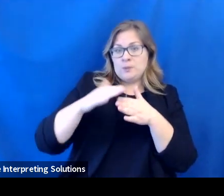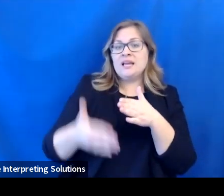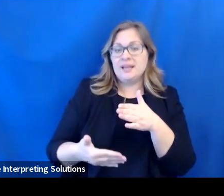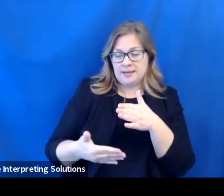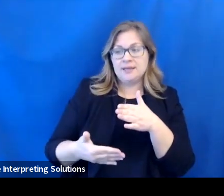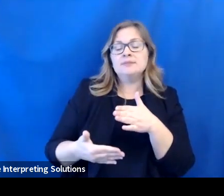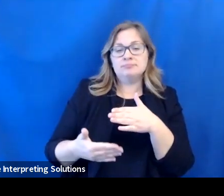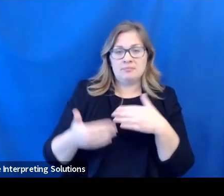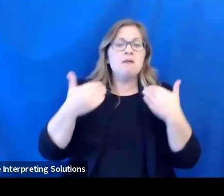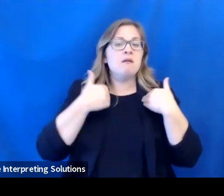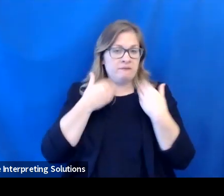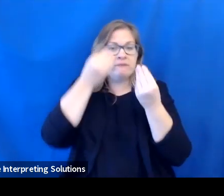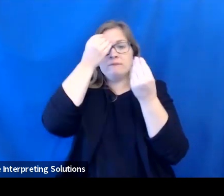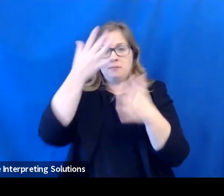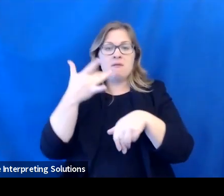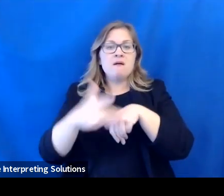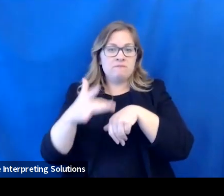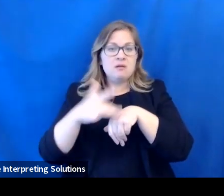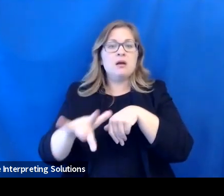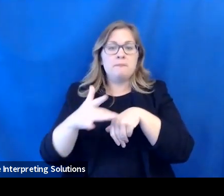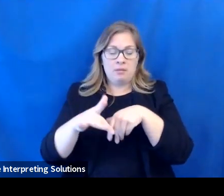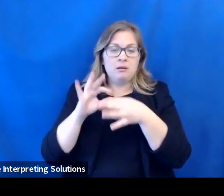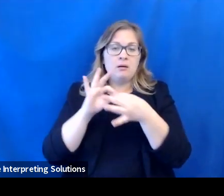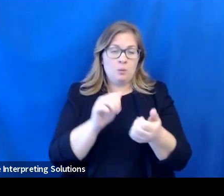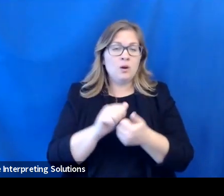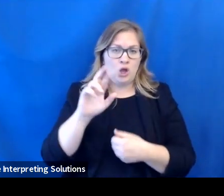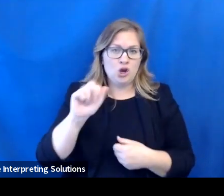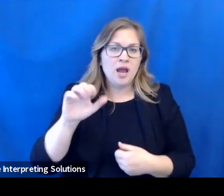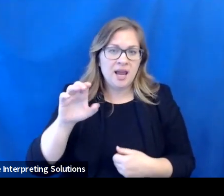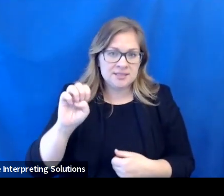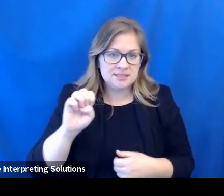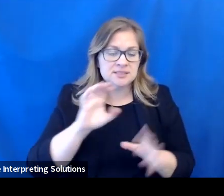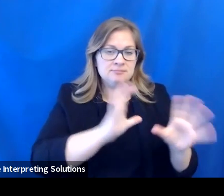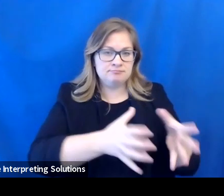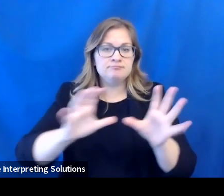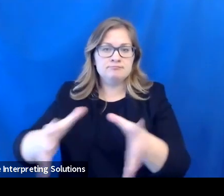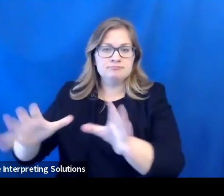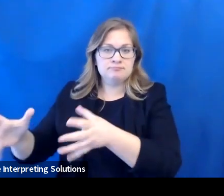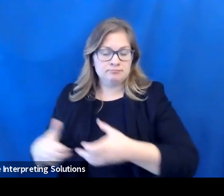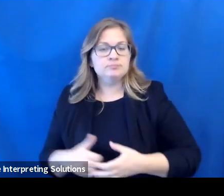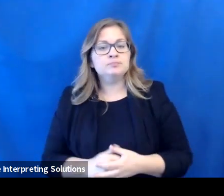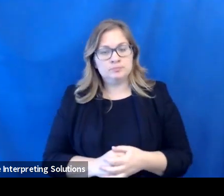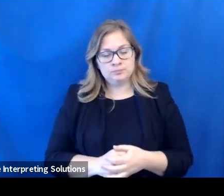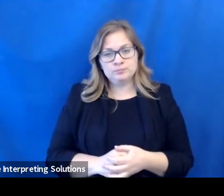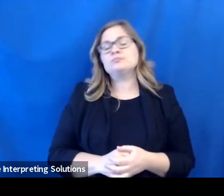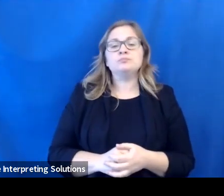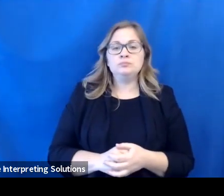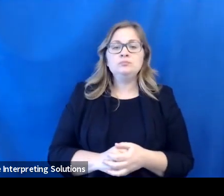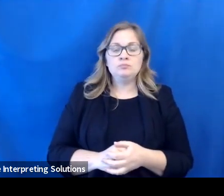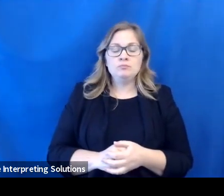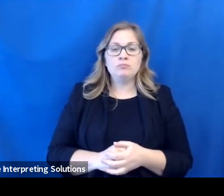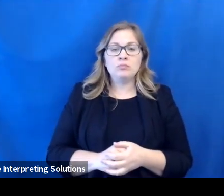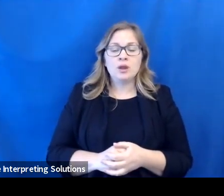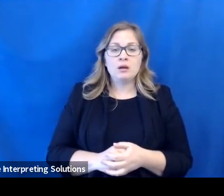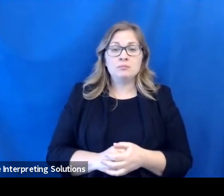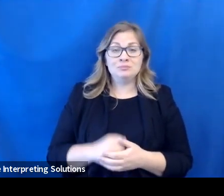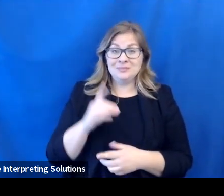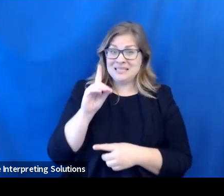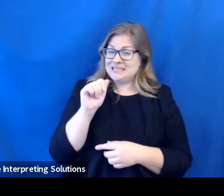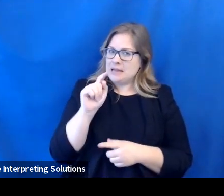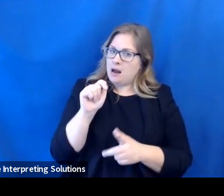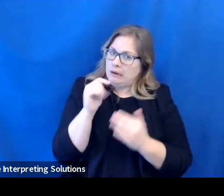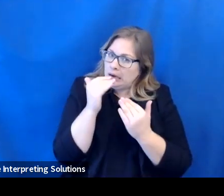the case totals and deaths by racial demographics. However, that early data is quite limited and doesn't necessarily give